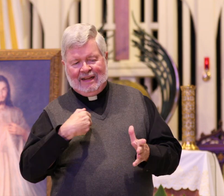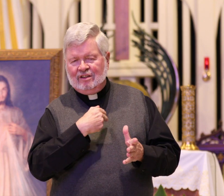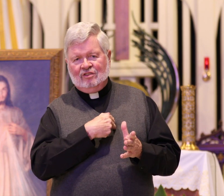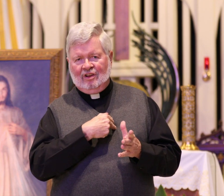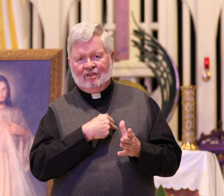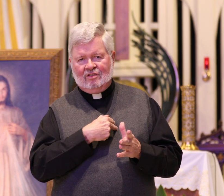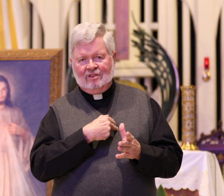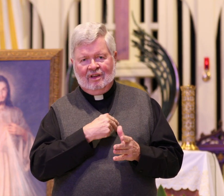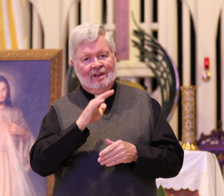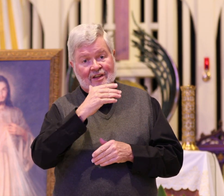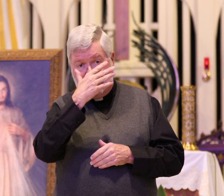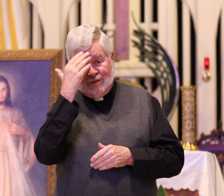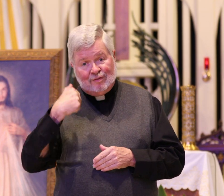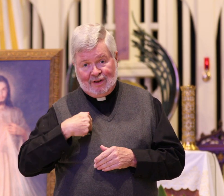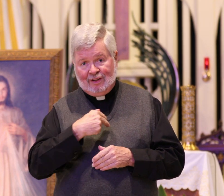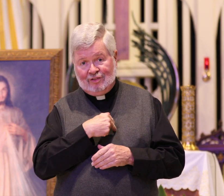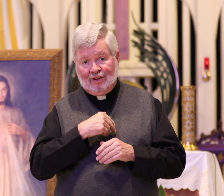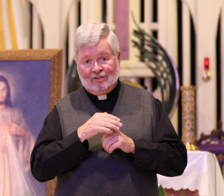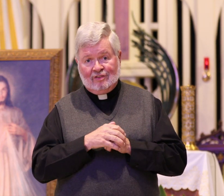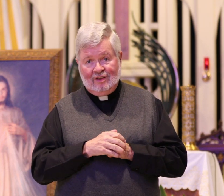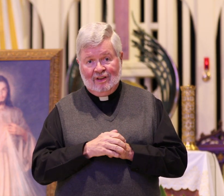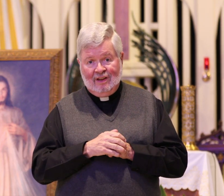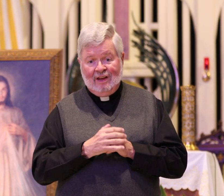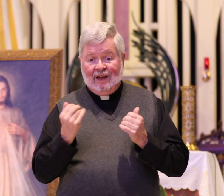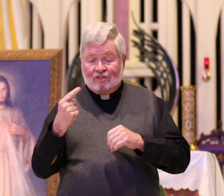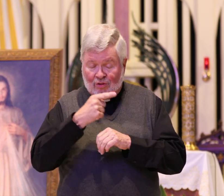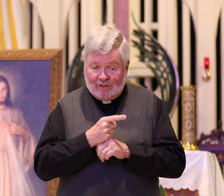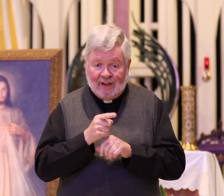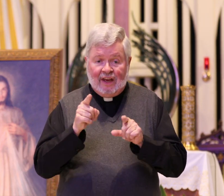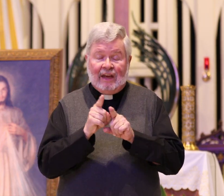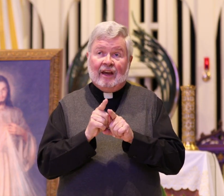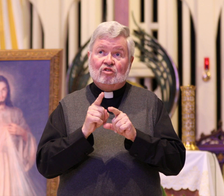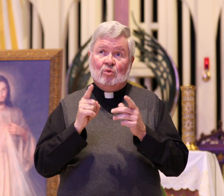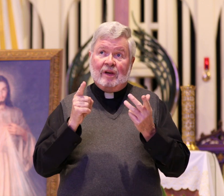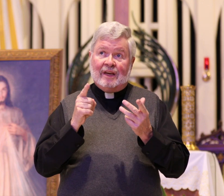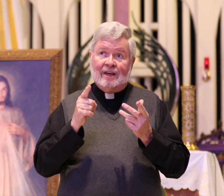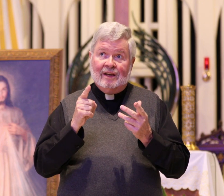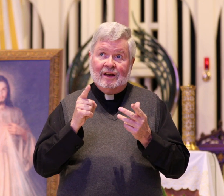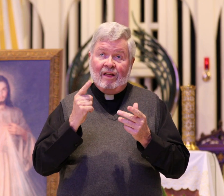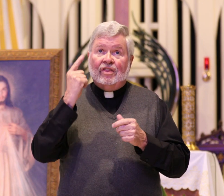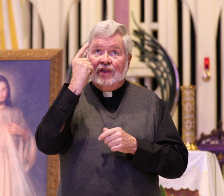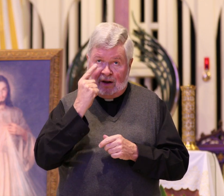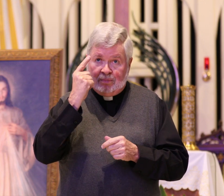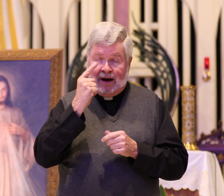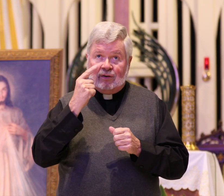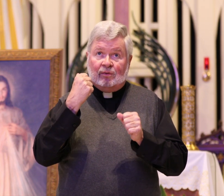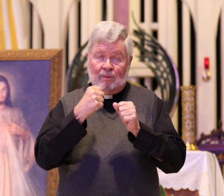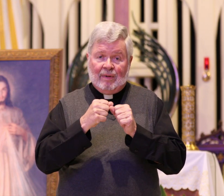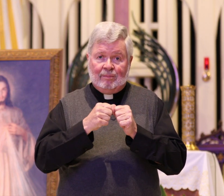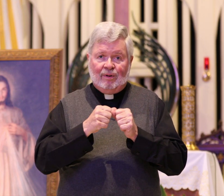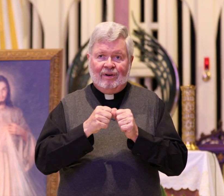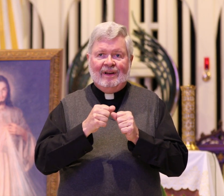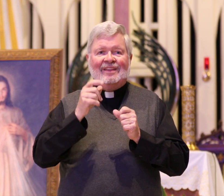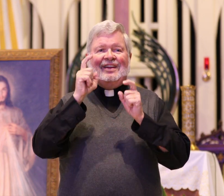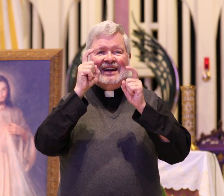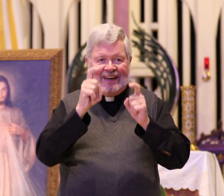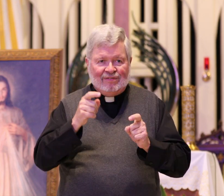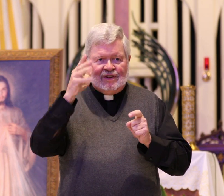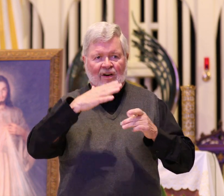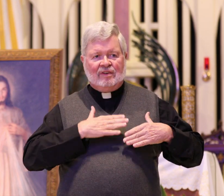abandons us, never forgets us. And so today, as we think about and remember the gift of